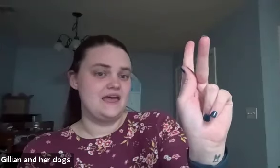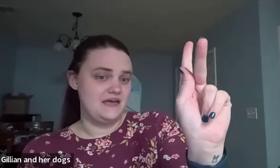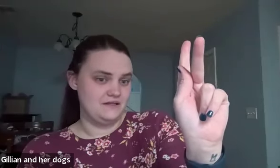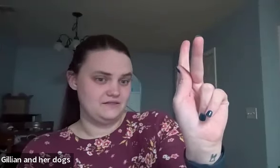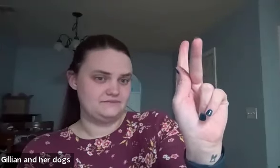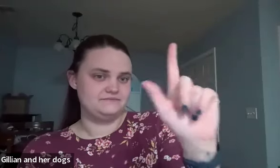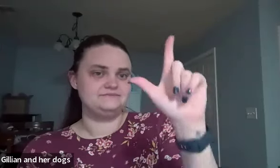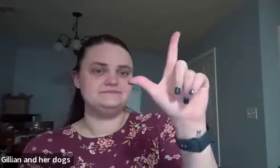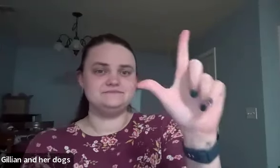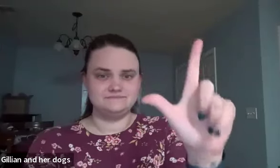L.